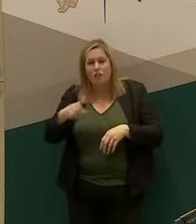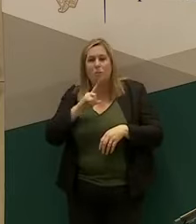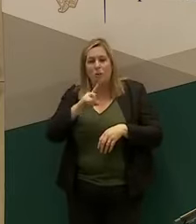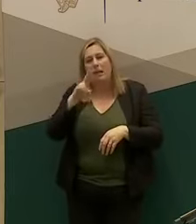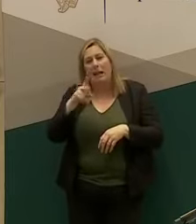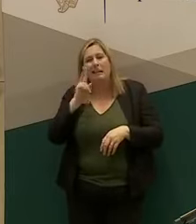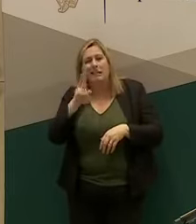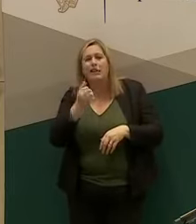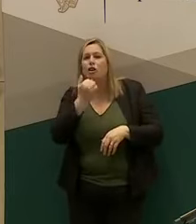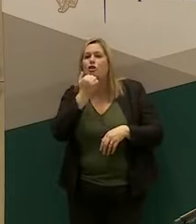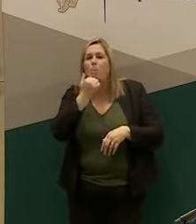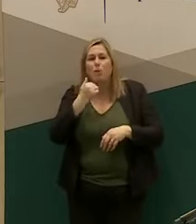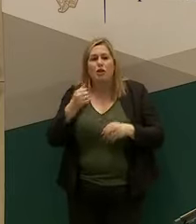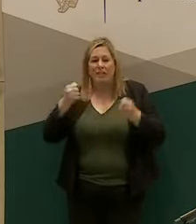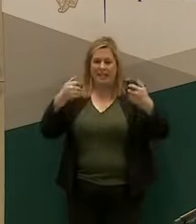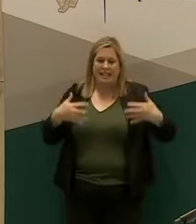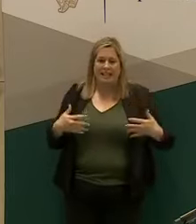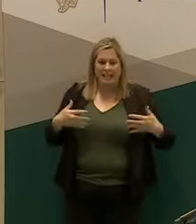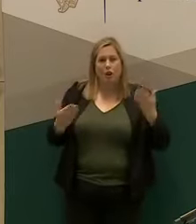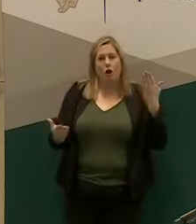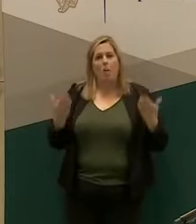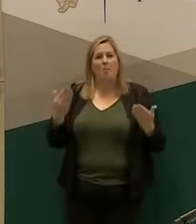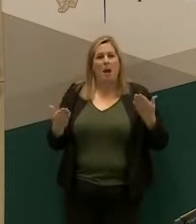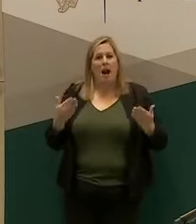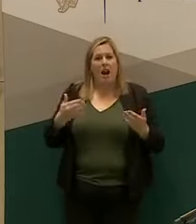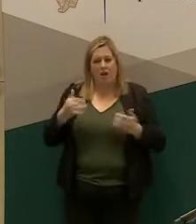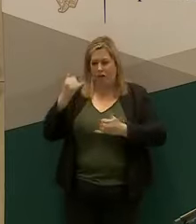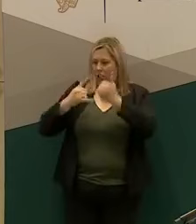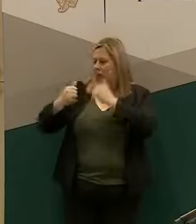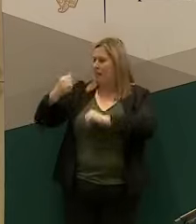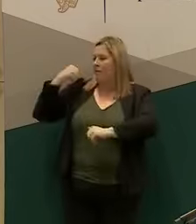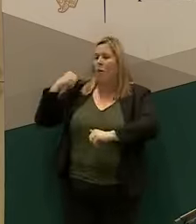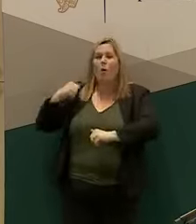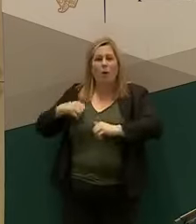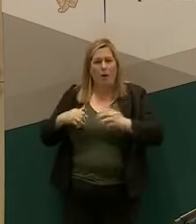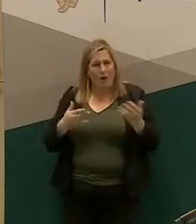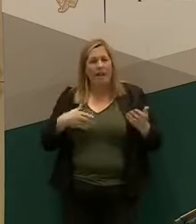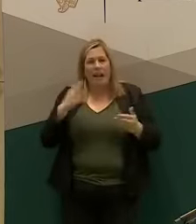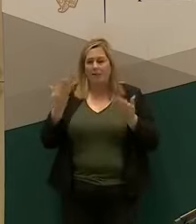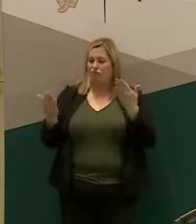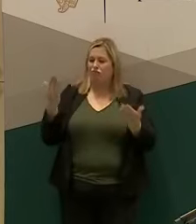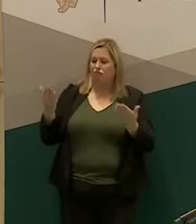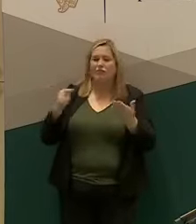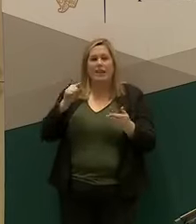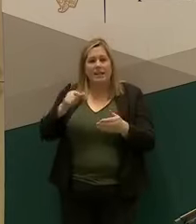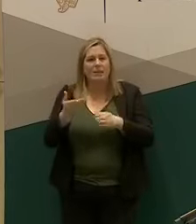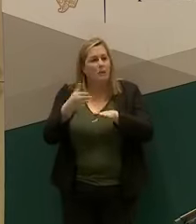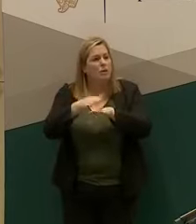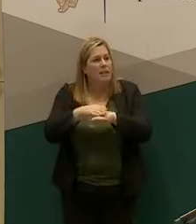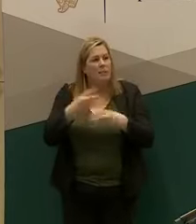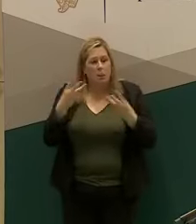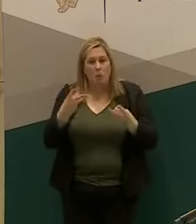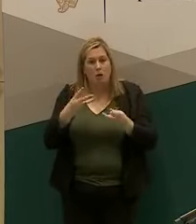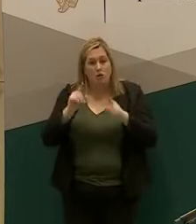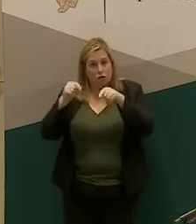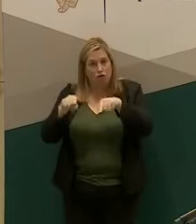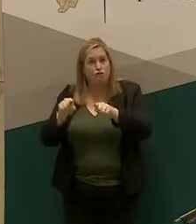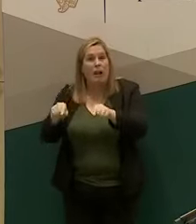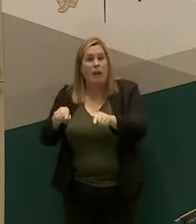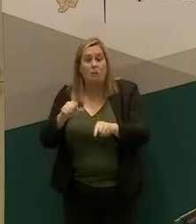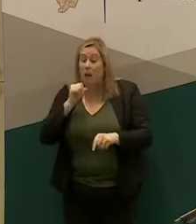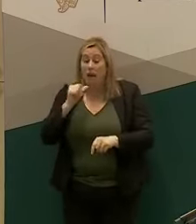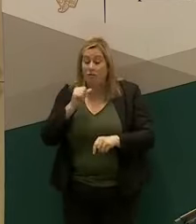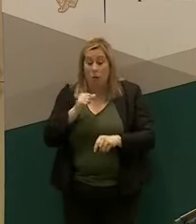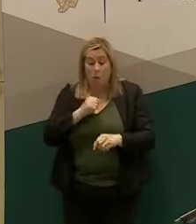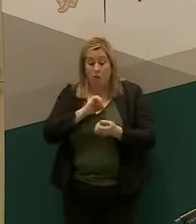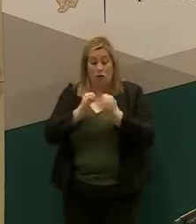see an increase in the total number of deaths over the course of a winter. That so-called excess mortality we want to be able to track. We haven't seen any change in that